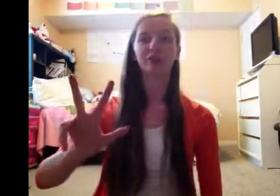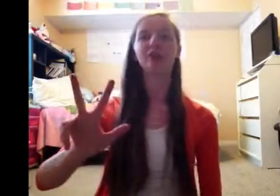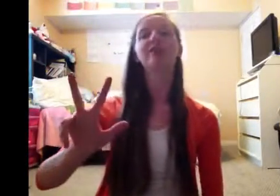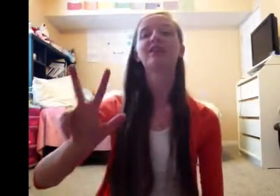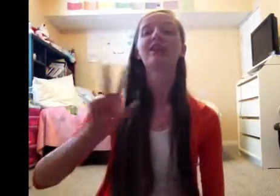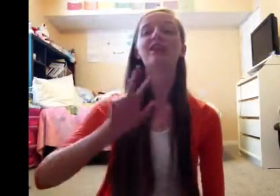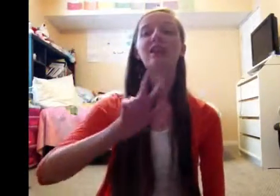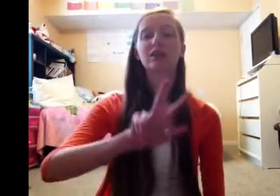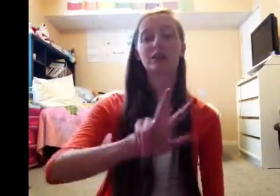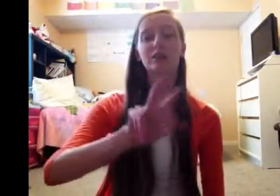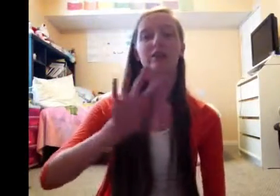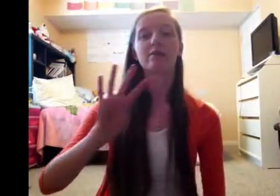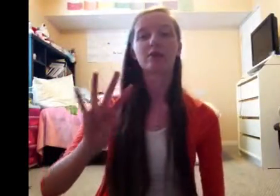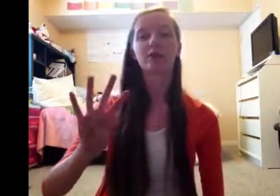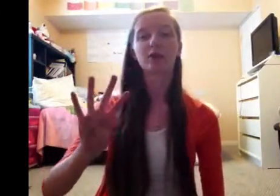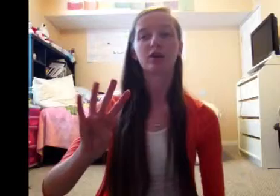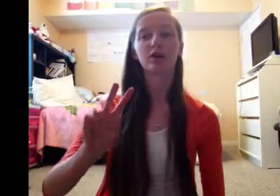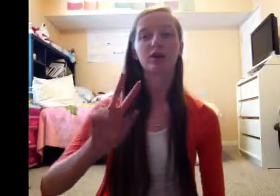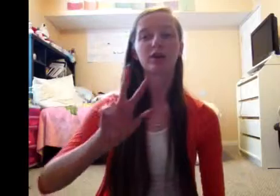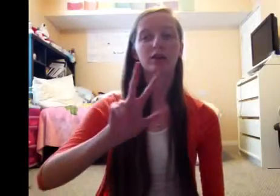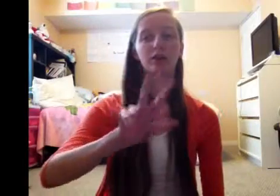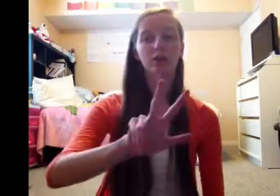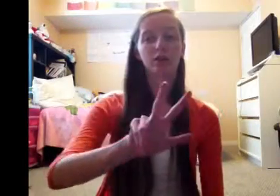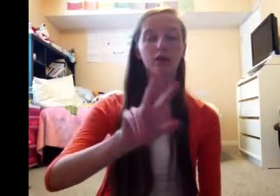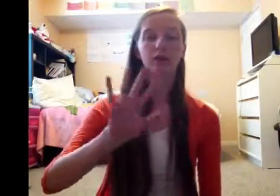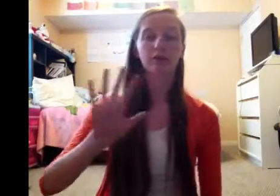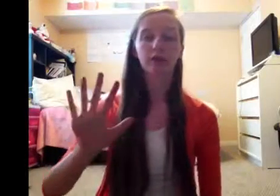33, 34, 35,